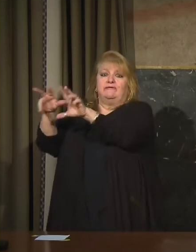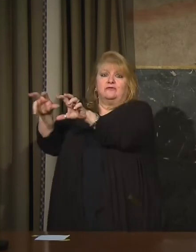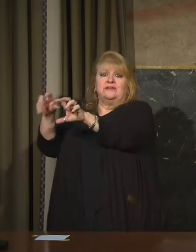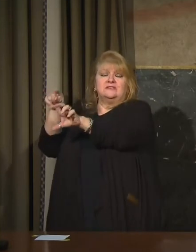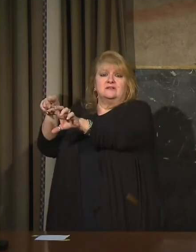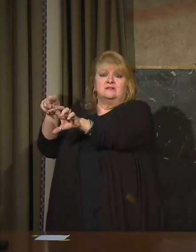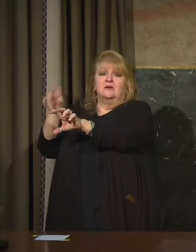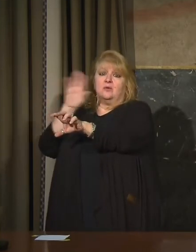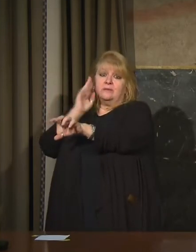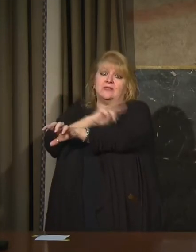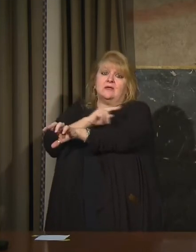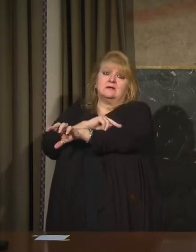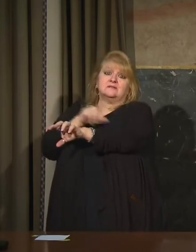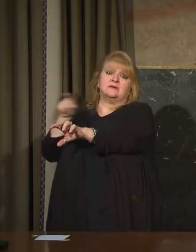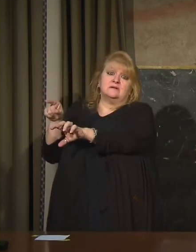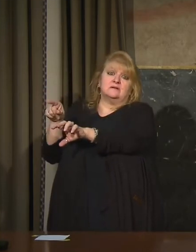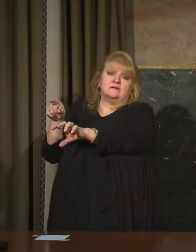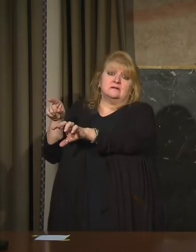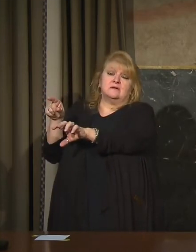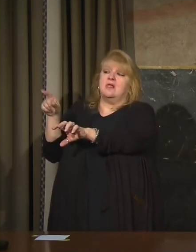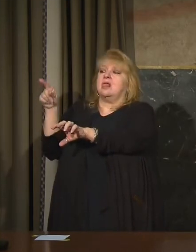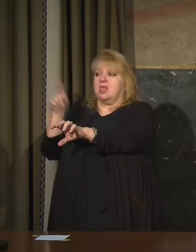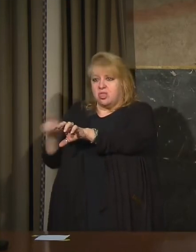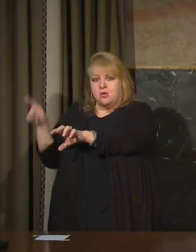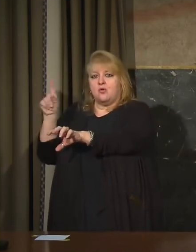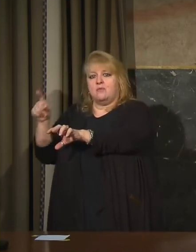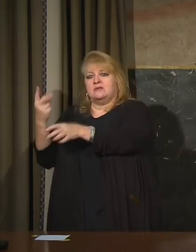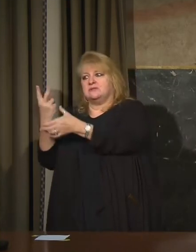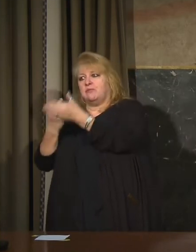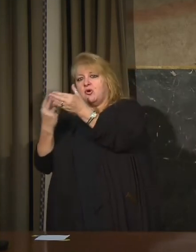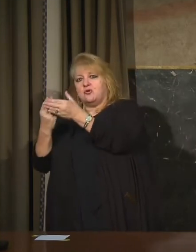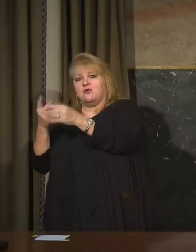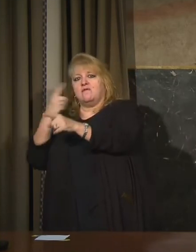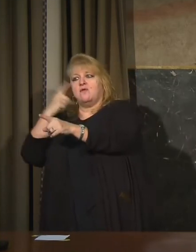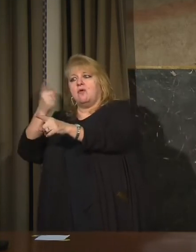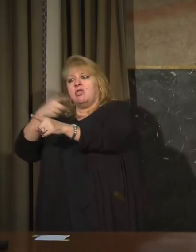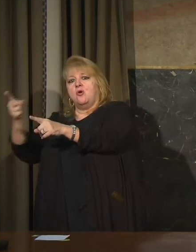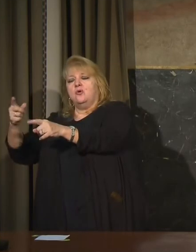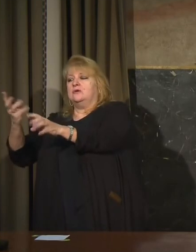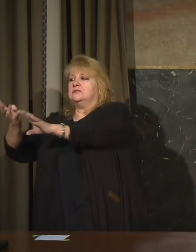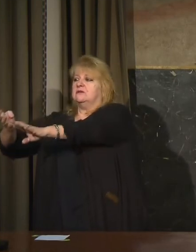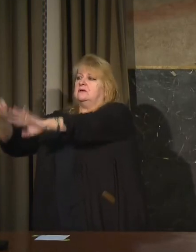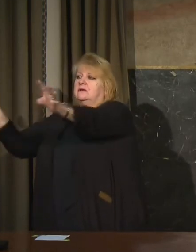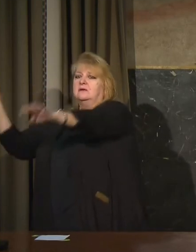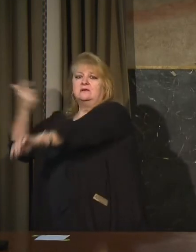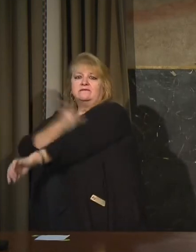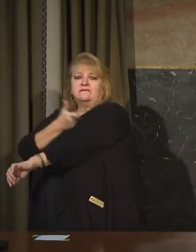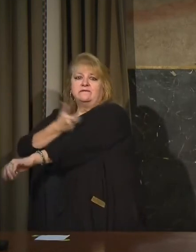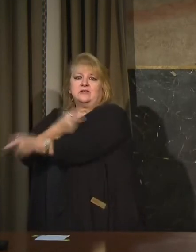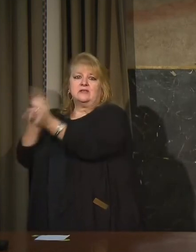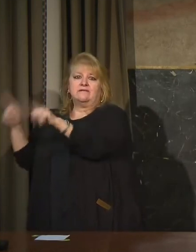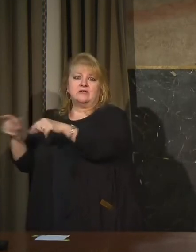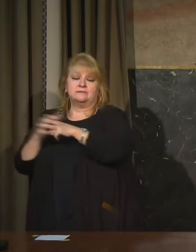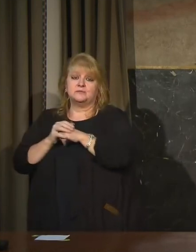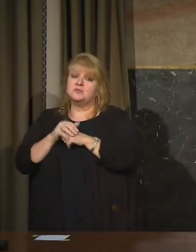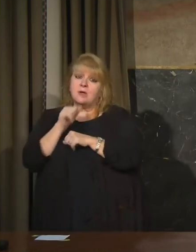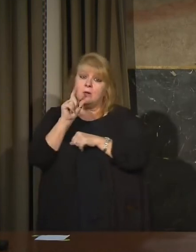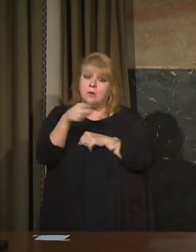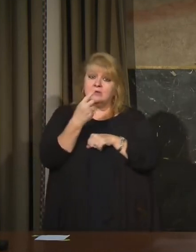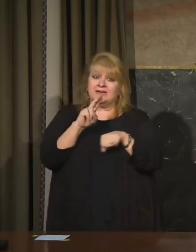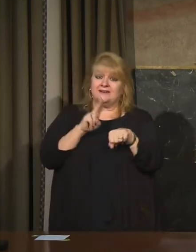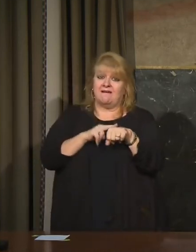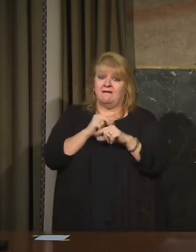have to partner with in order to have these mass vaccination events. So it won't just be the National